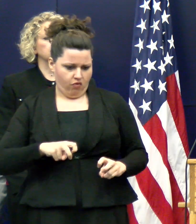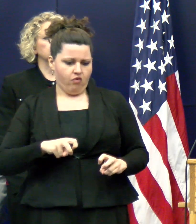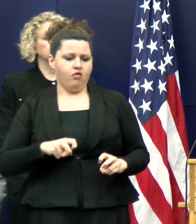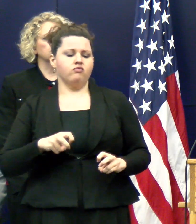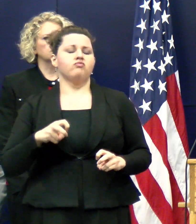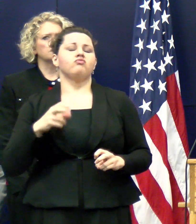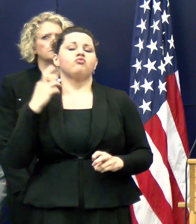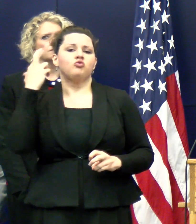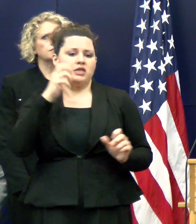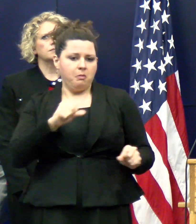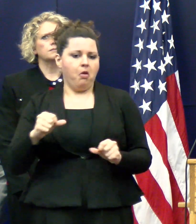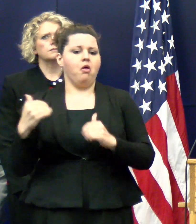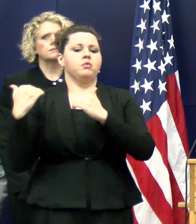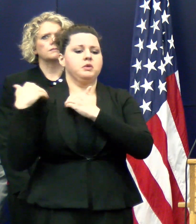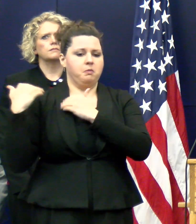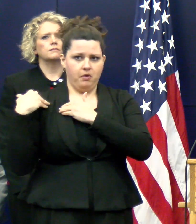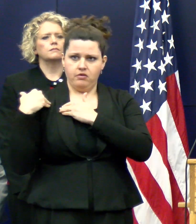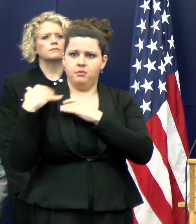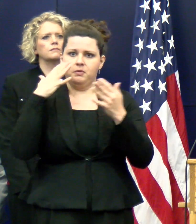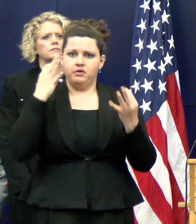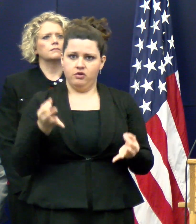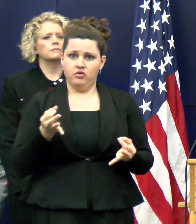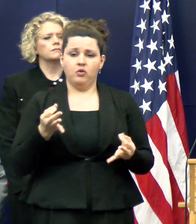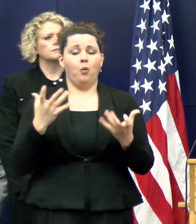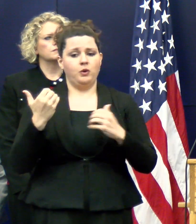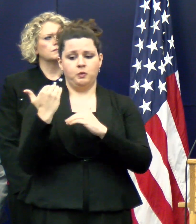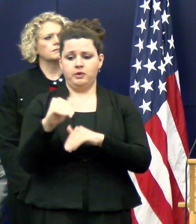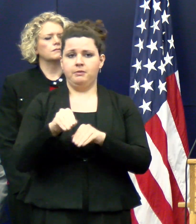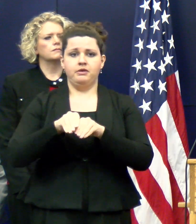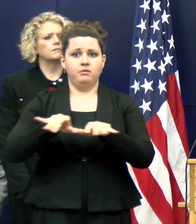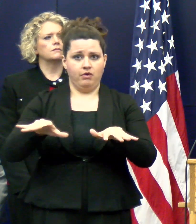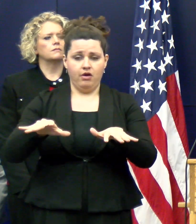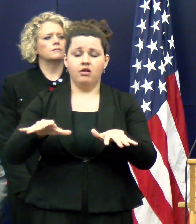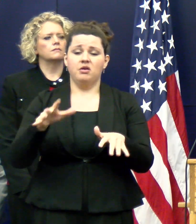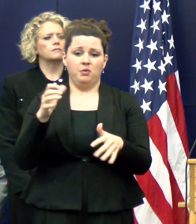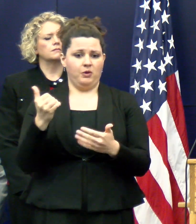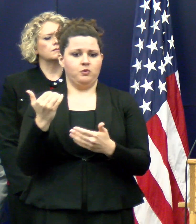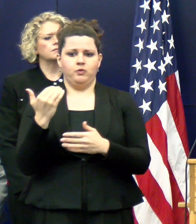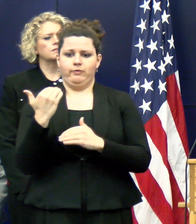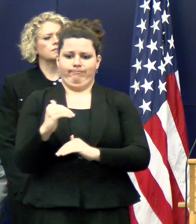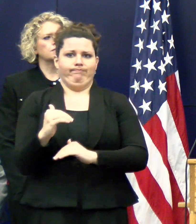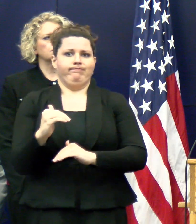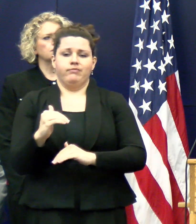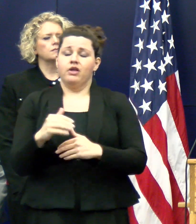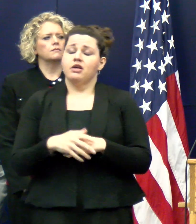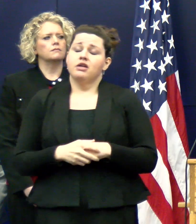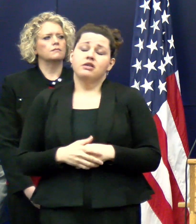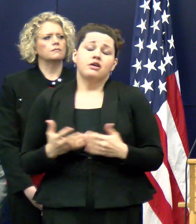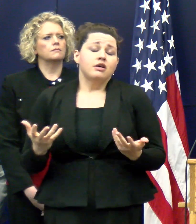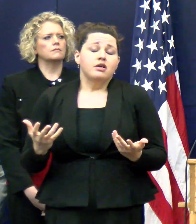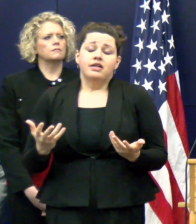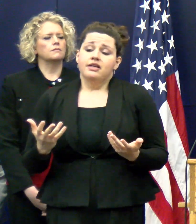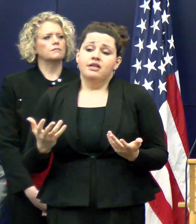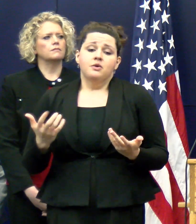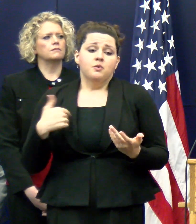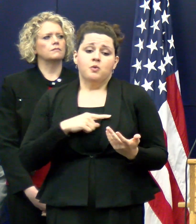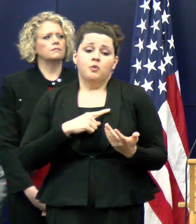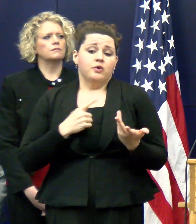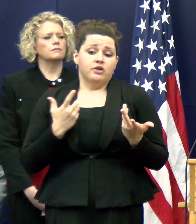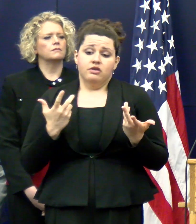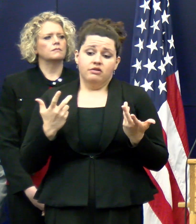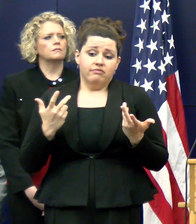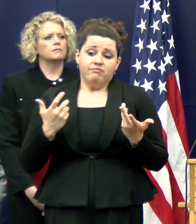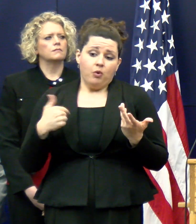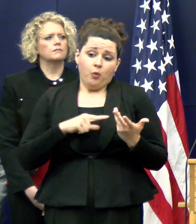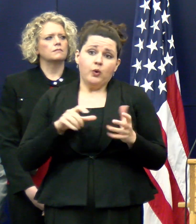reasonable decisions to really mitigate the spread and contain it as much as we can. And so we're doing